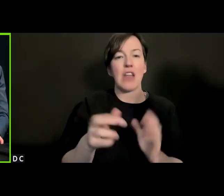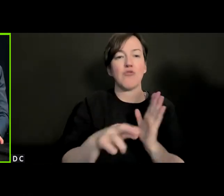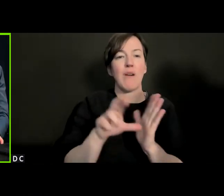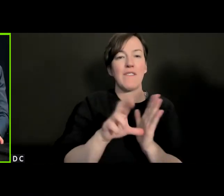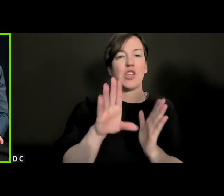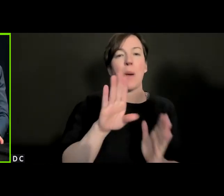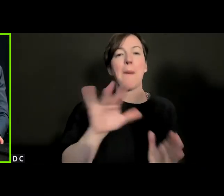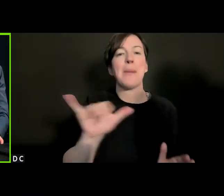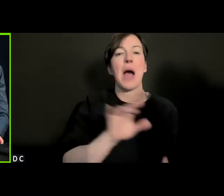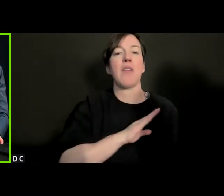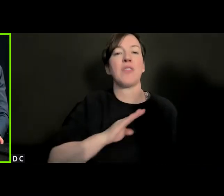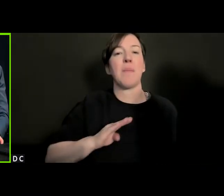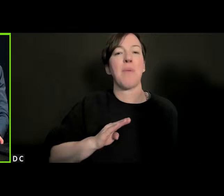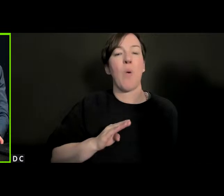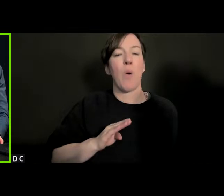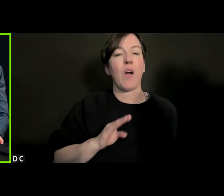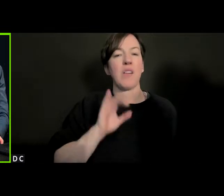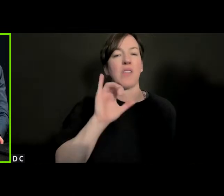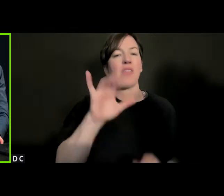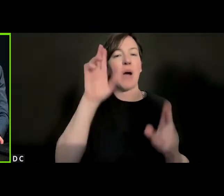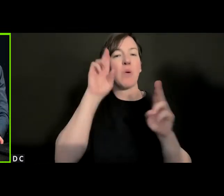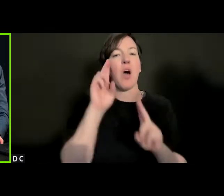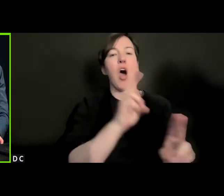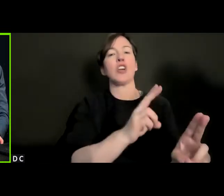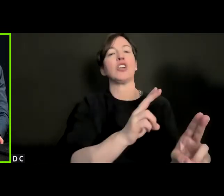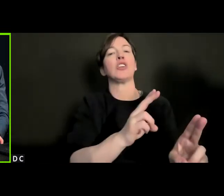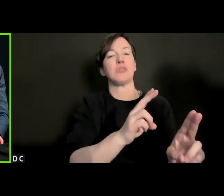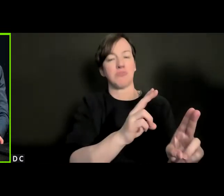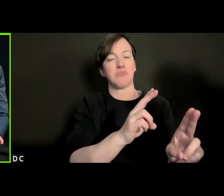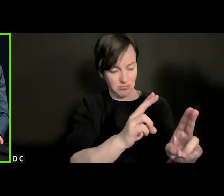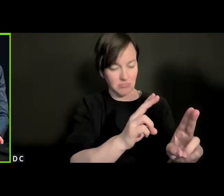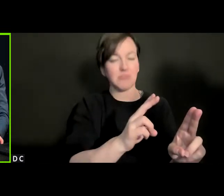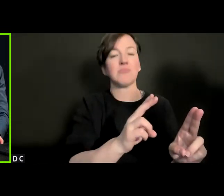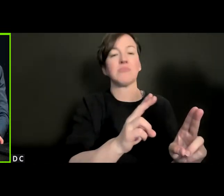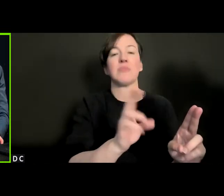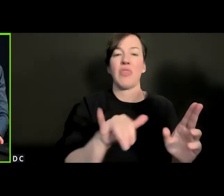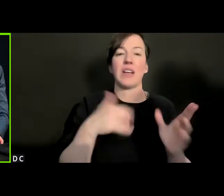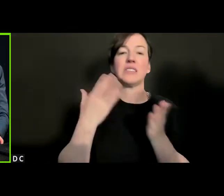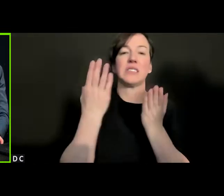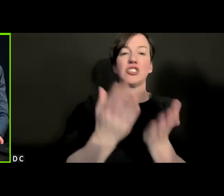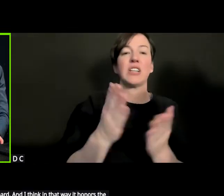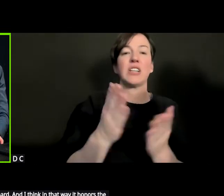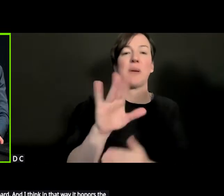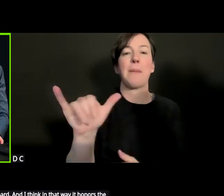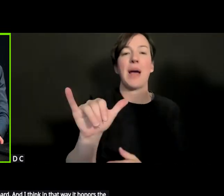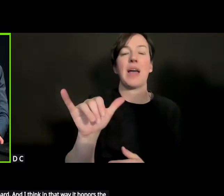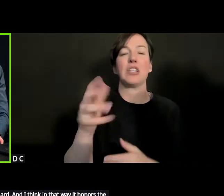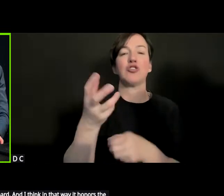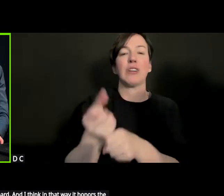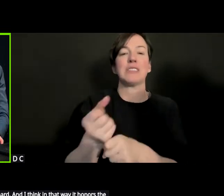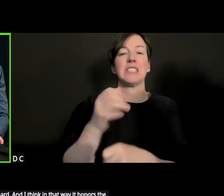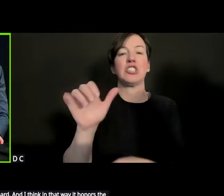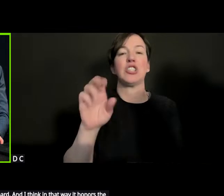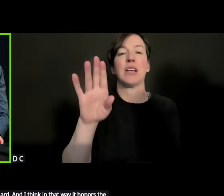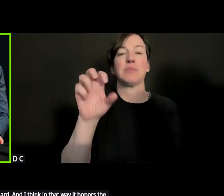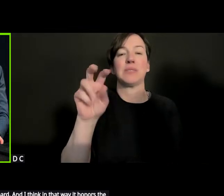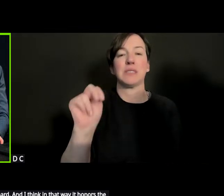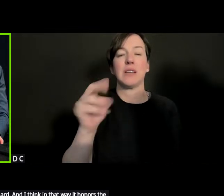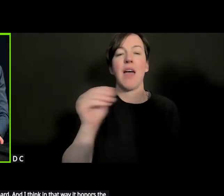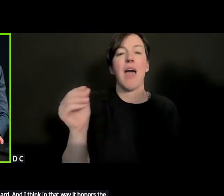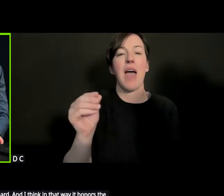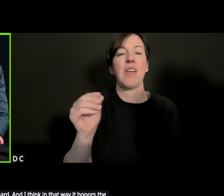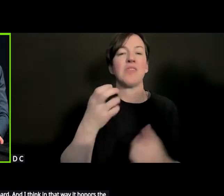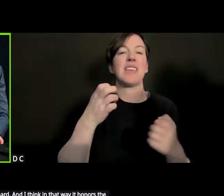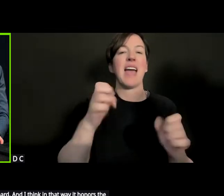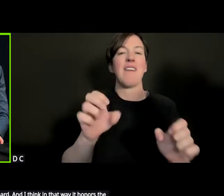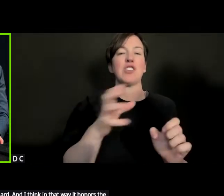I think in that way, it honors the suggestions by Trustee Jacobson, as well as the efforts